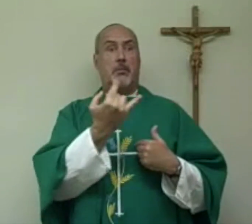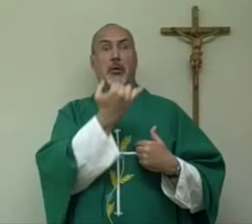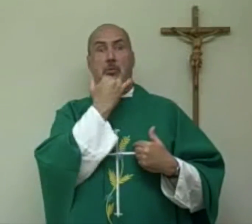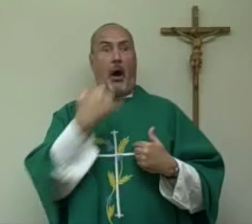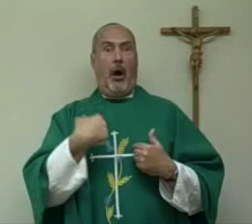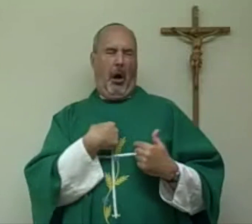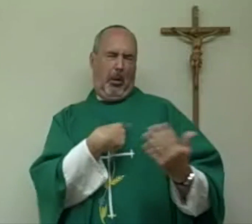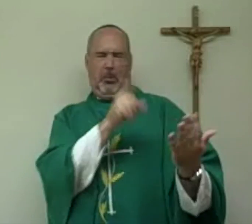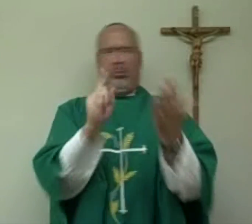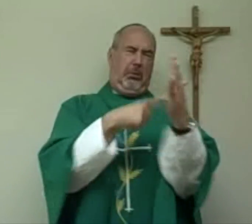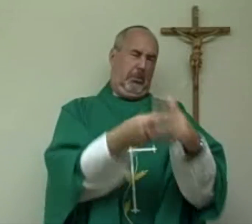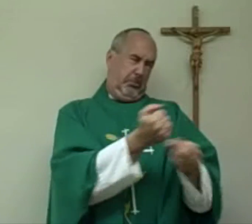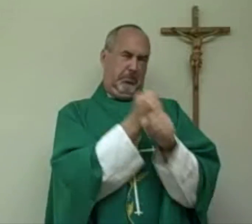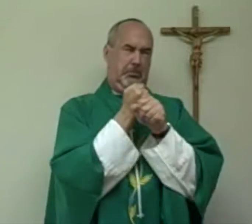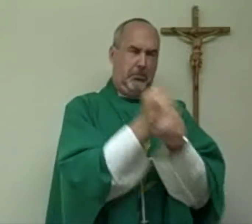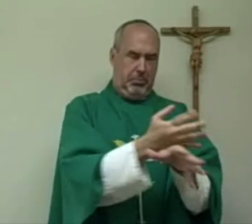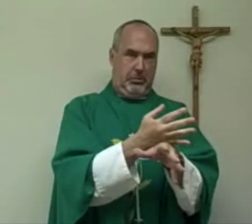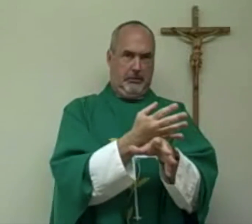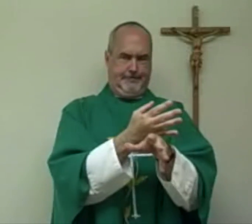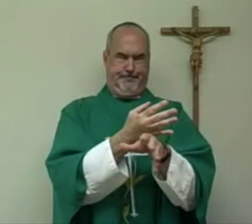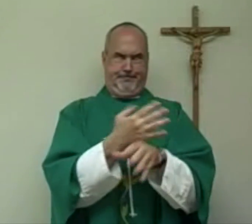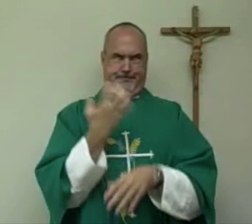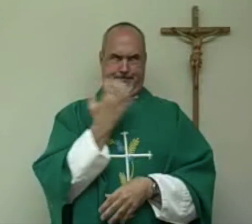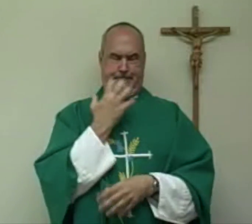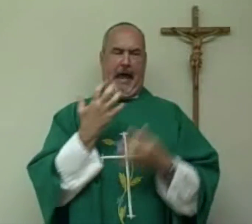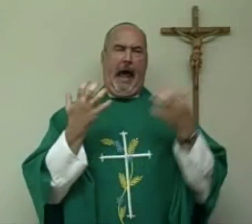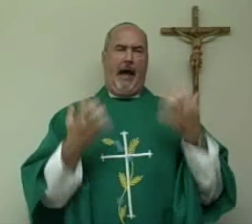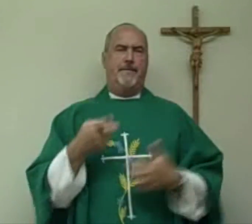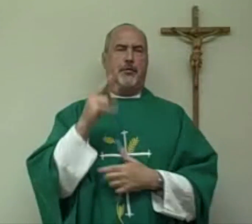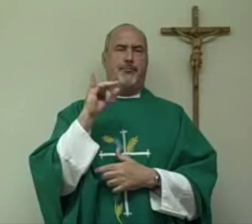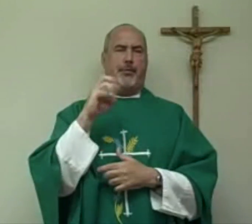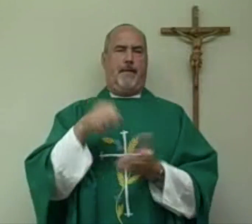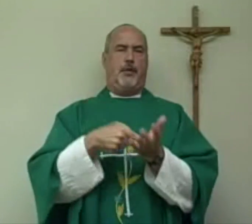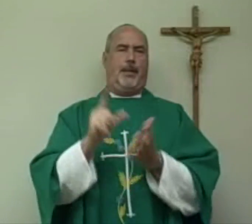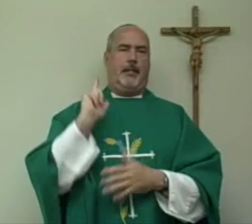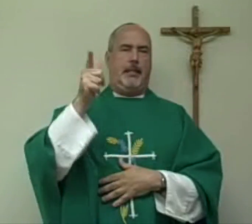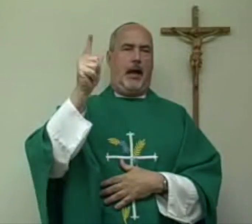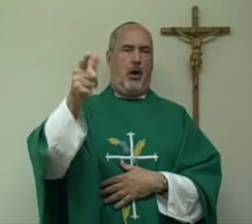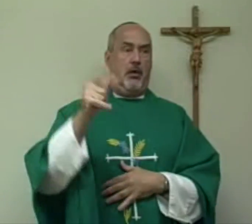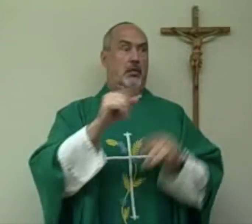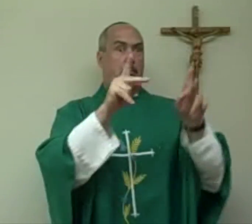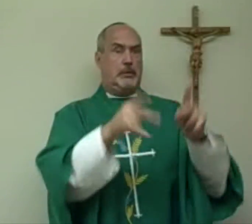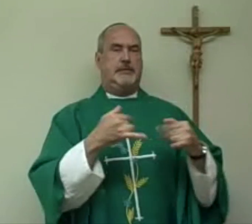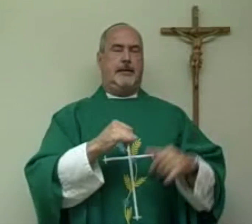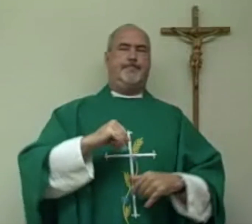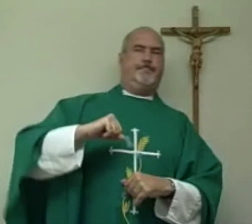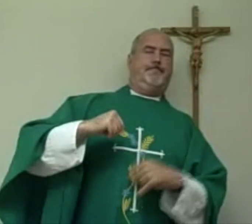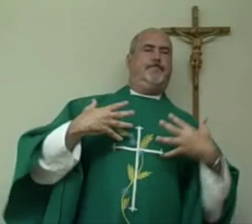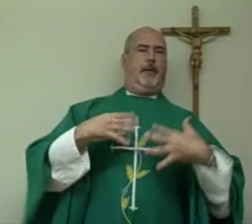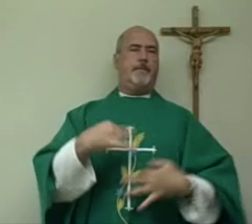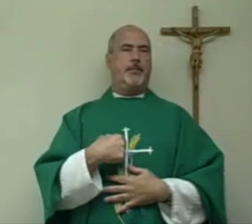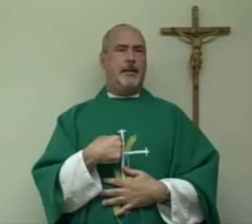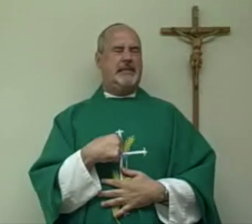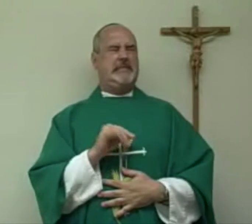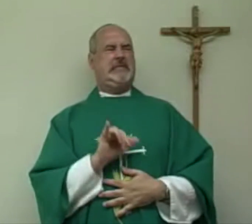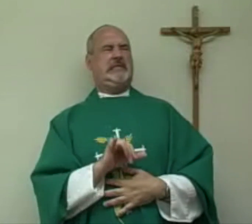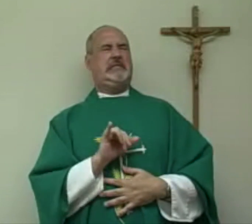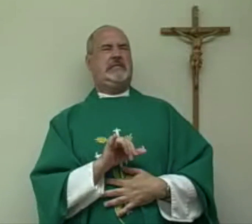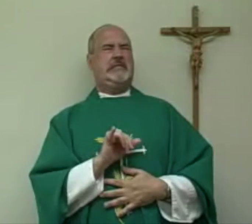Conversely, when I was young, if I saw somebody doing something wrong, I would really criticize them and give it to them. And then later,